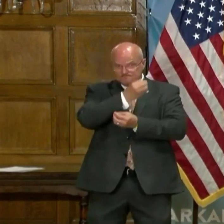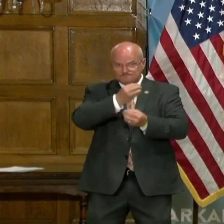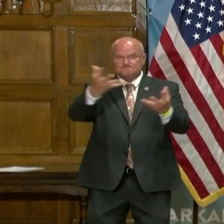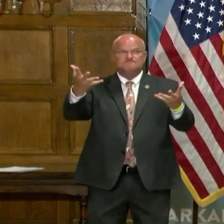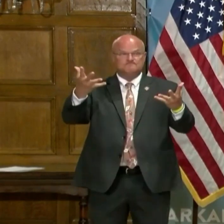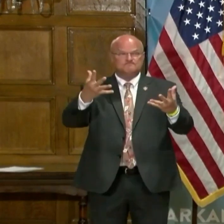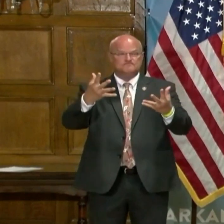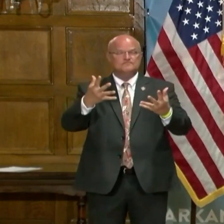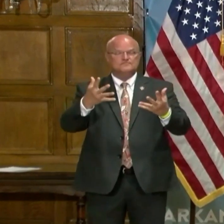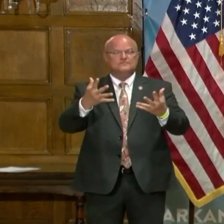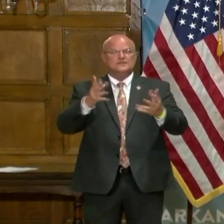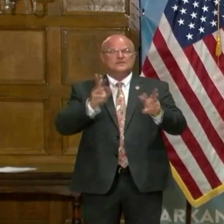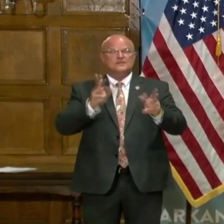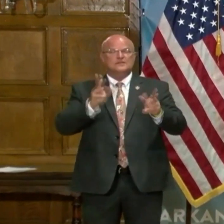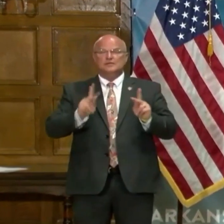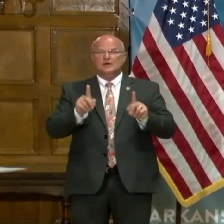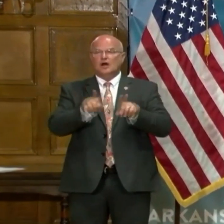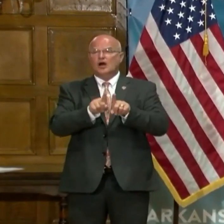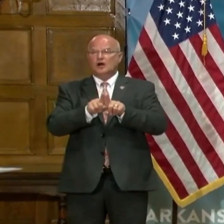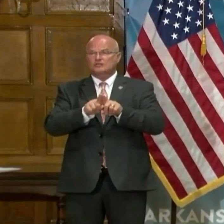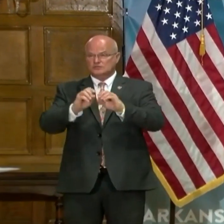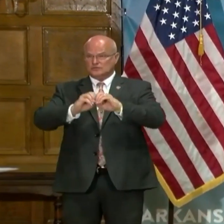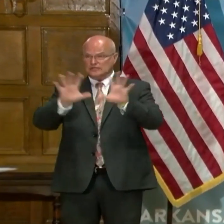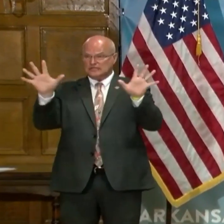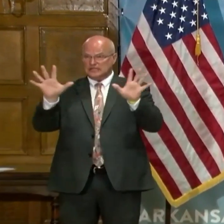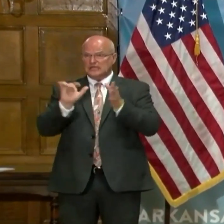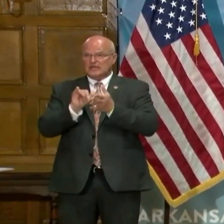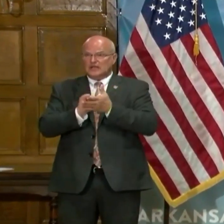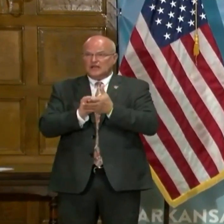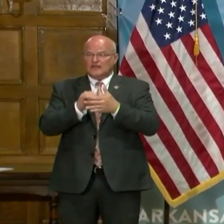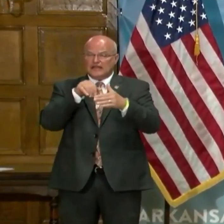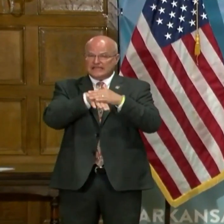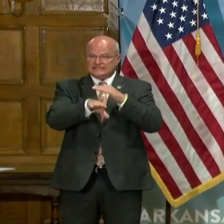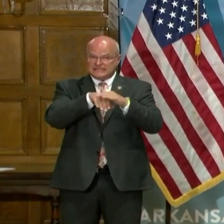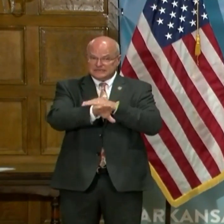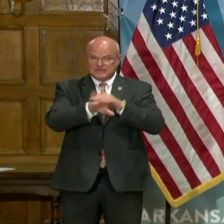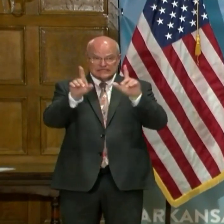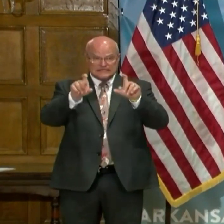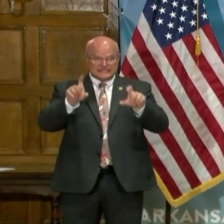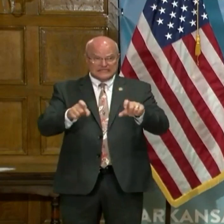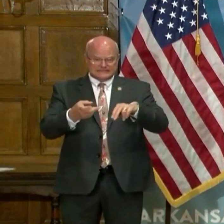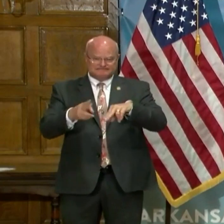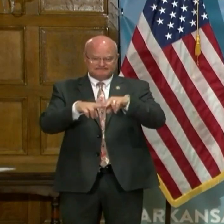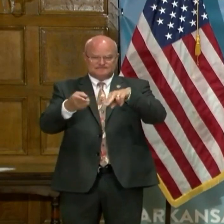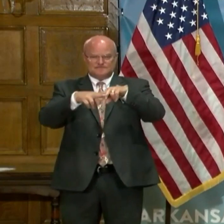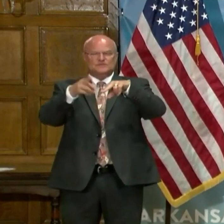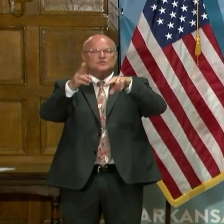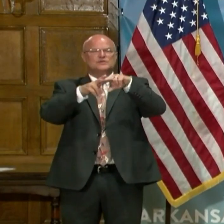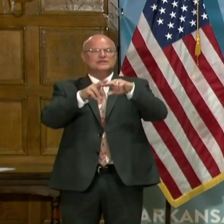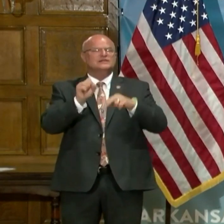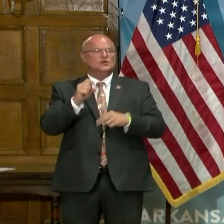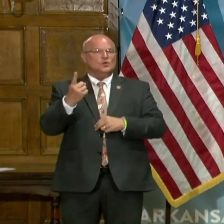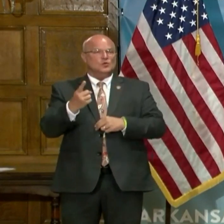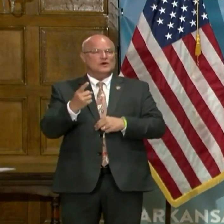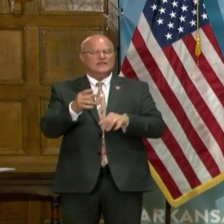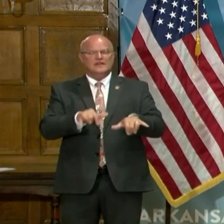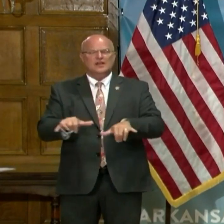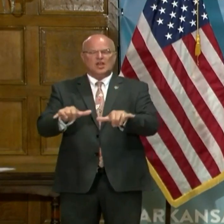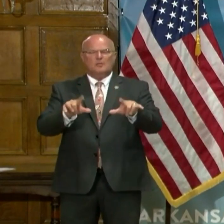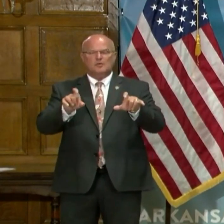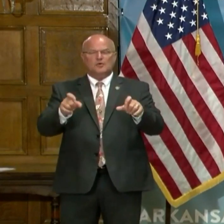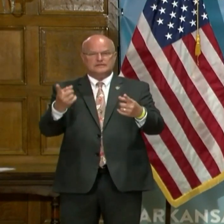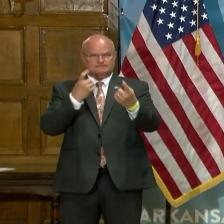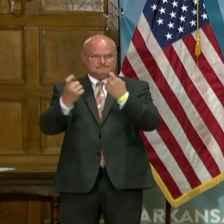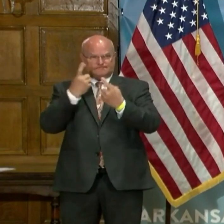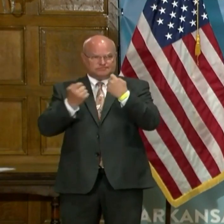this condition forward. We also have made it very clear that accessibility to testing has increased. And so one of the common questions that